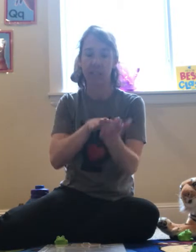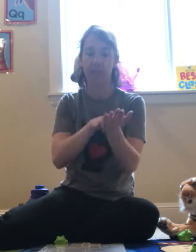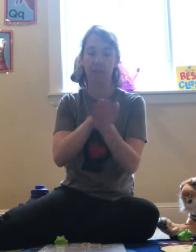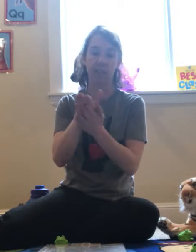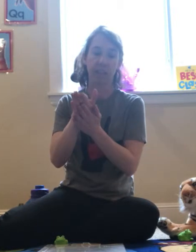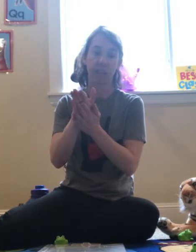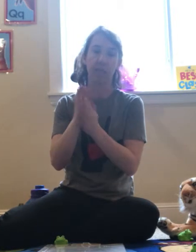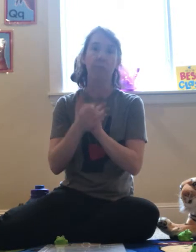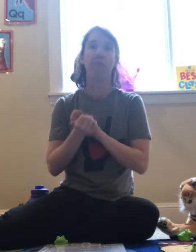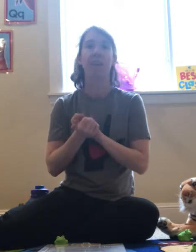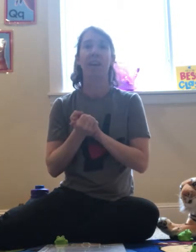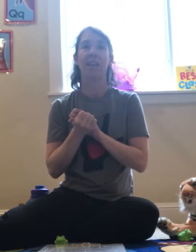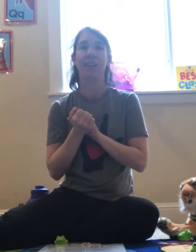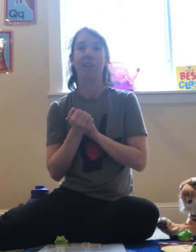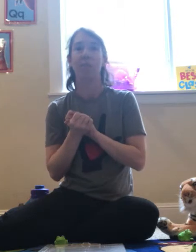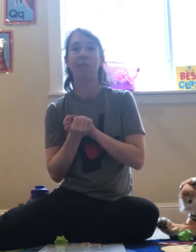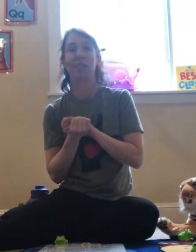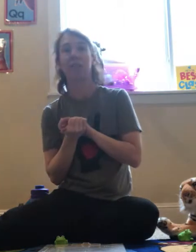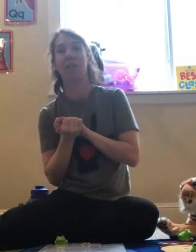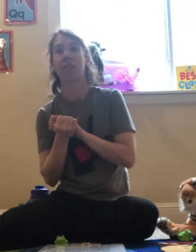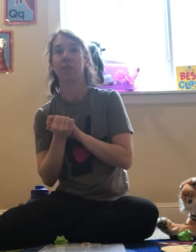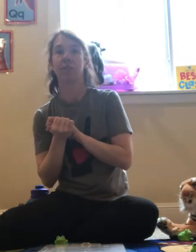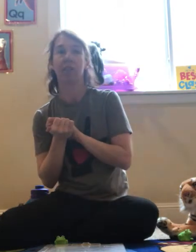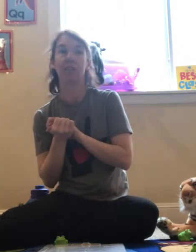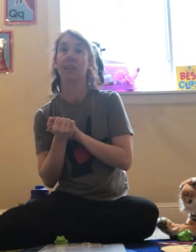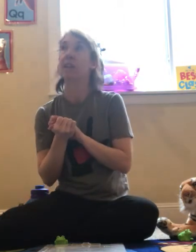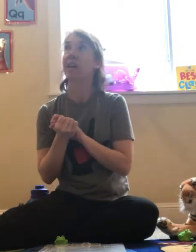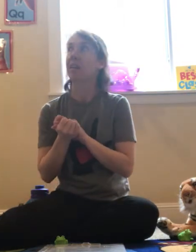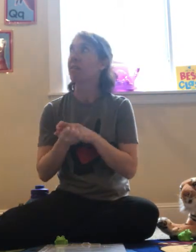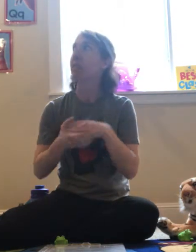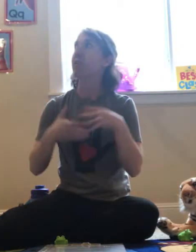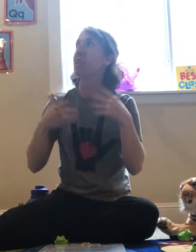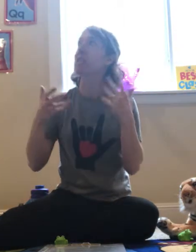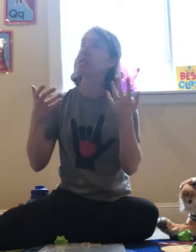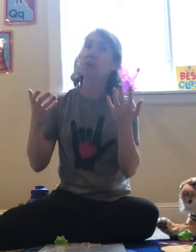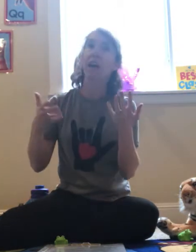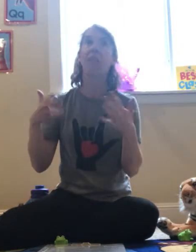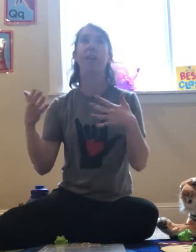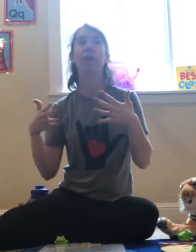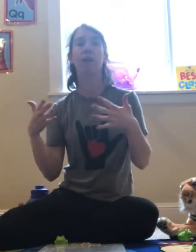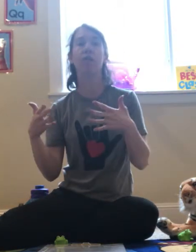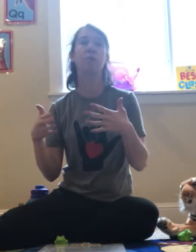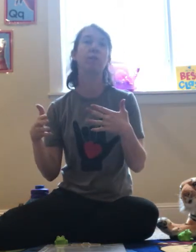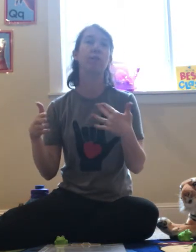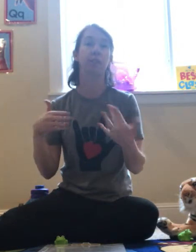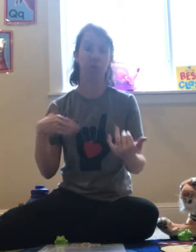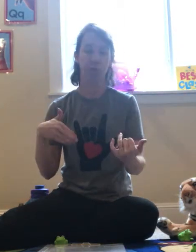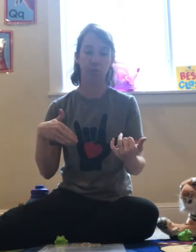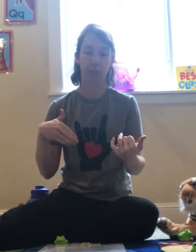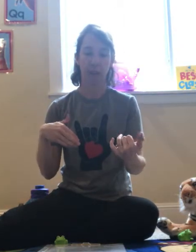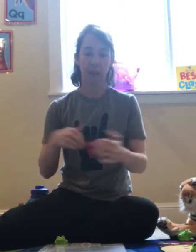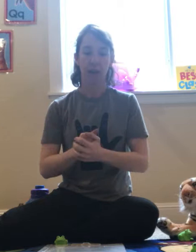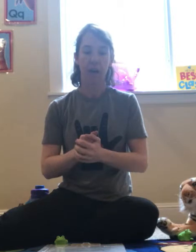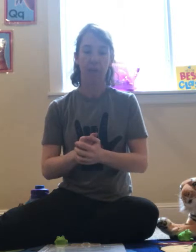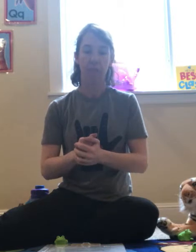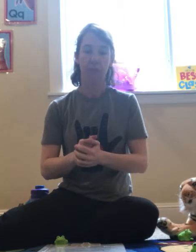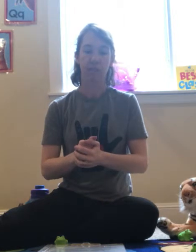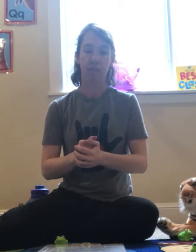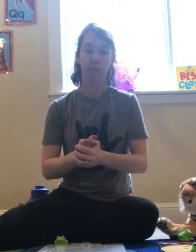sign for clean, and then we sing the song. And I kind of give them songs like, this is the song kind of how it goes, especially if it's a tune. We'll